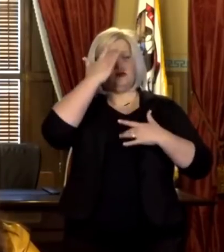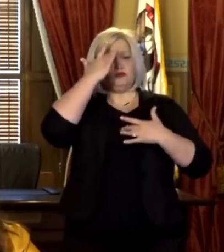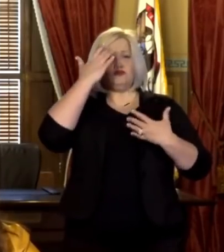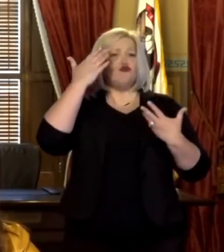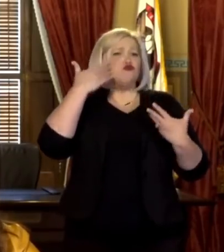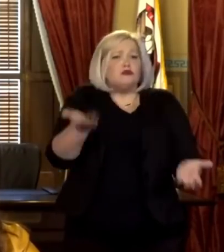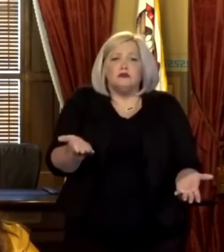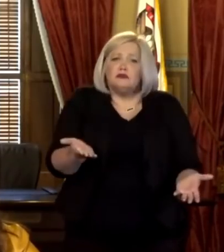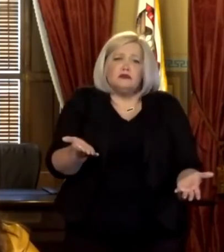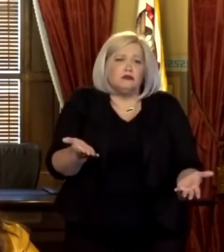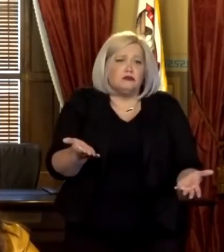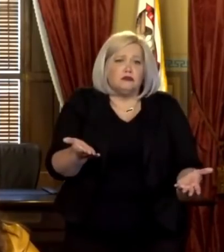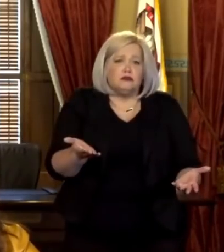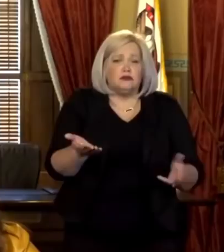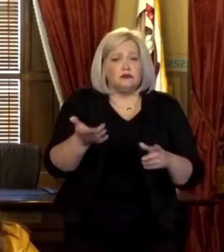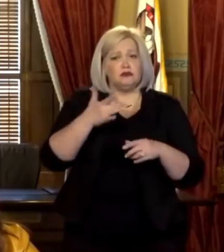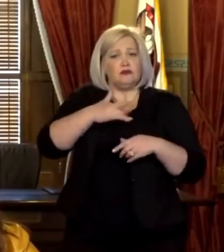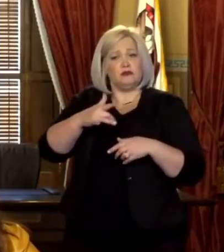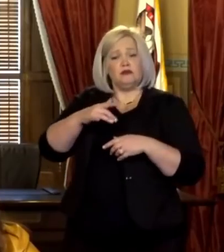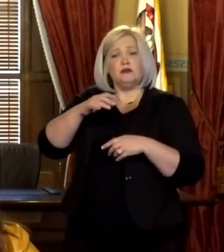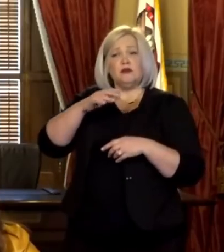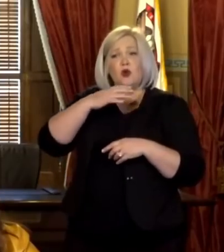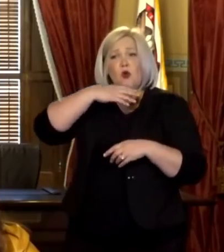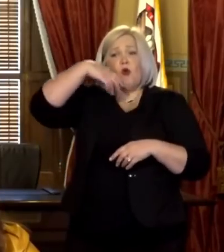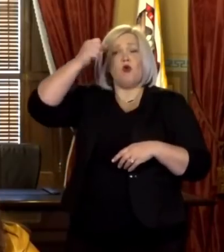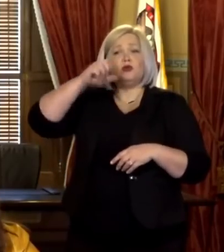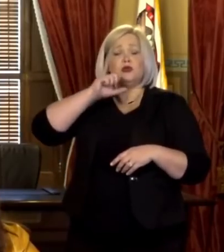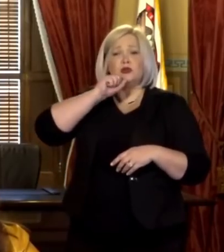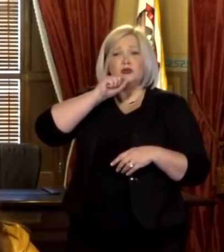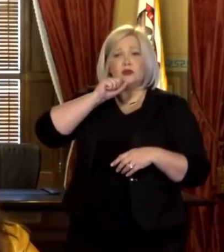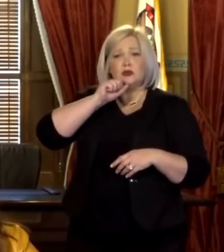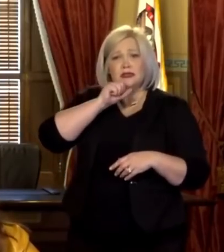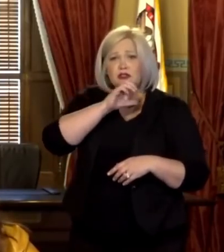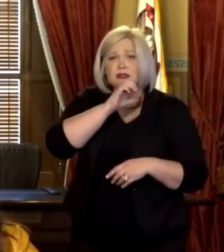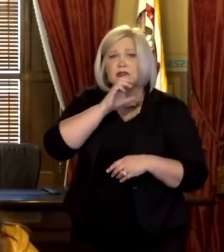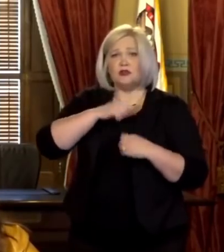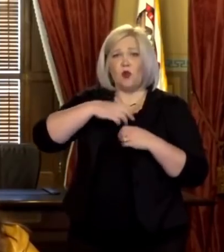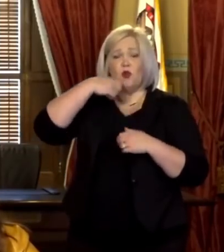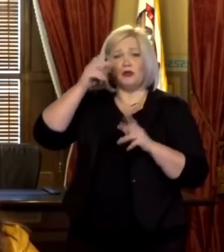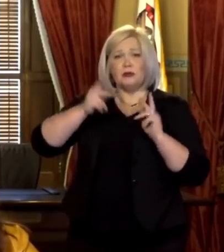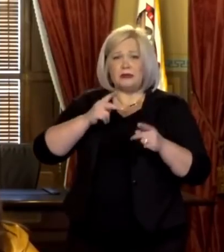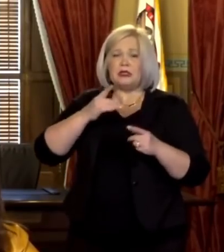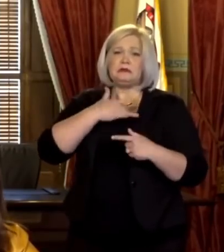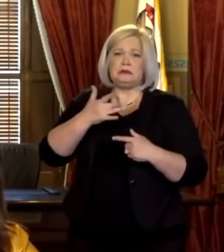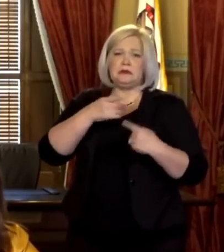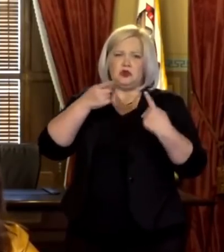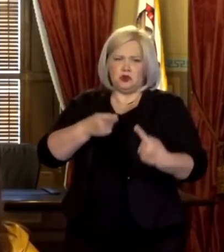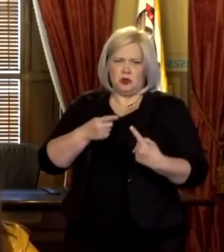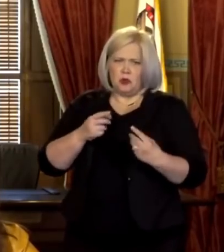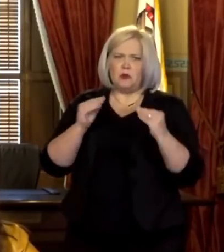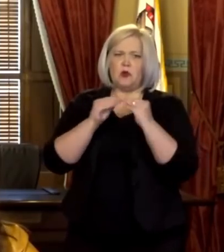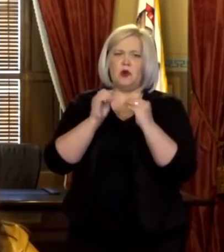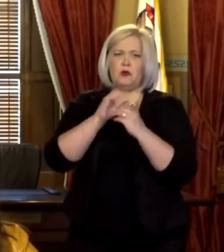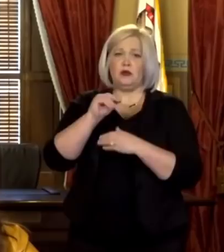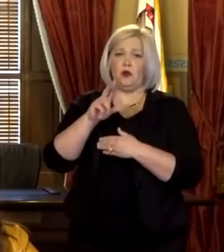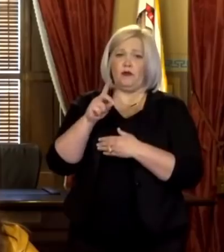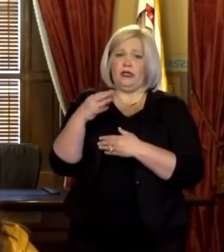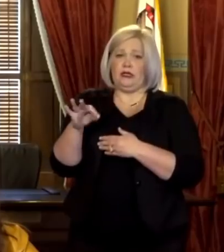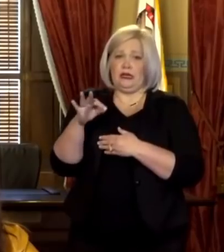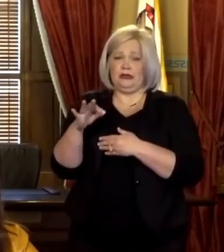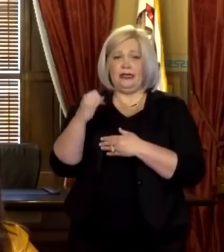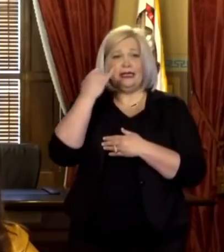elderly, you could possibly have a tougher time with COVID-19. We know that if you have a